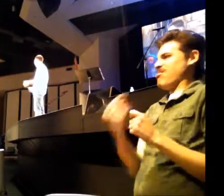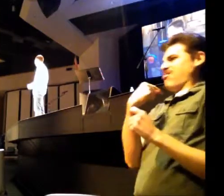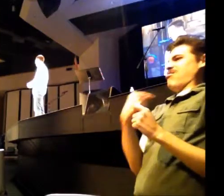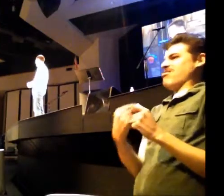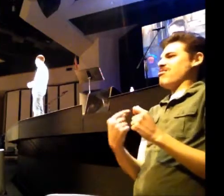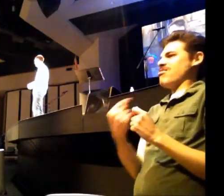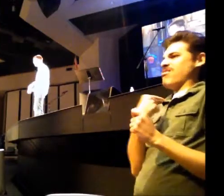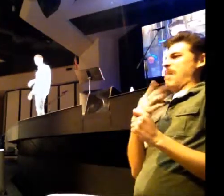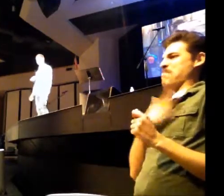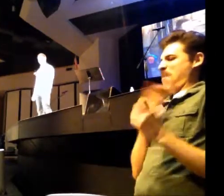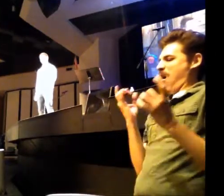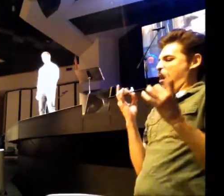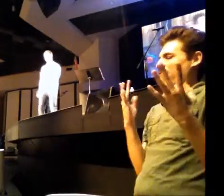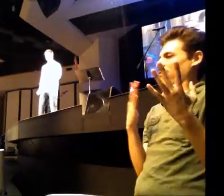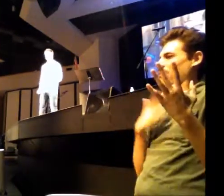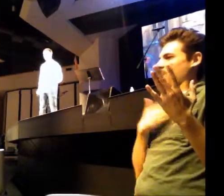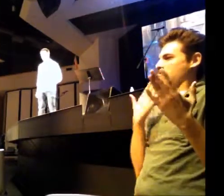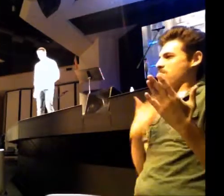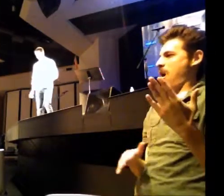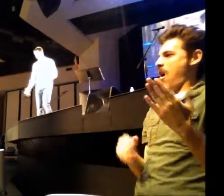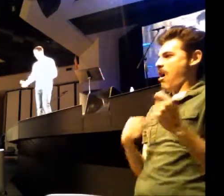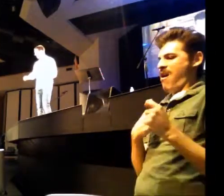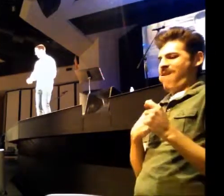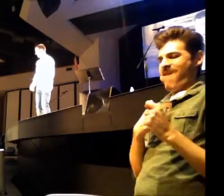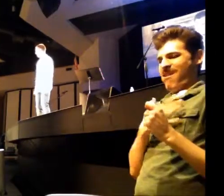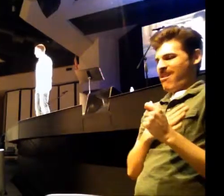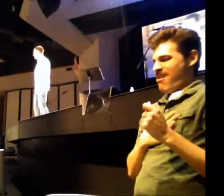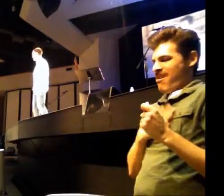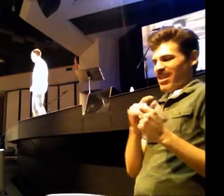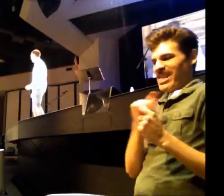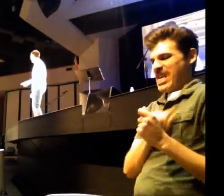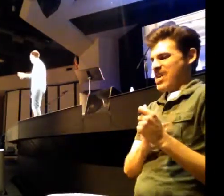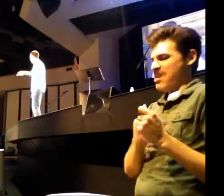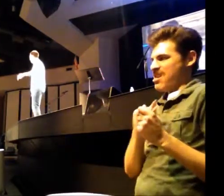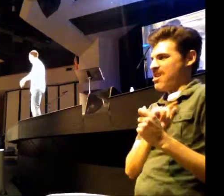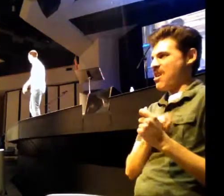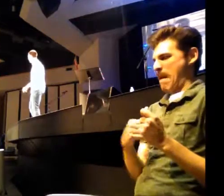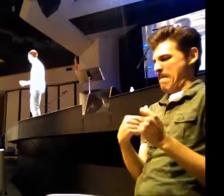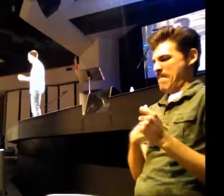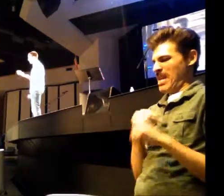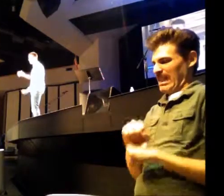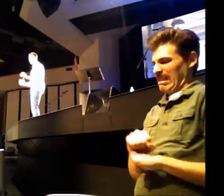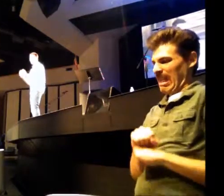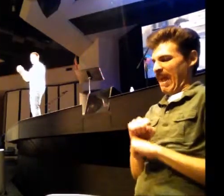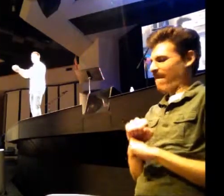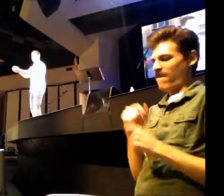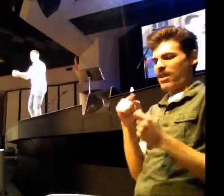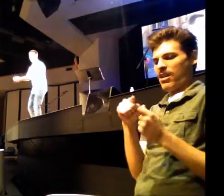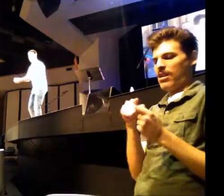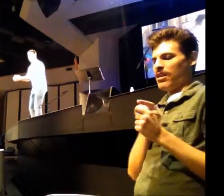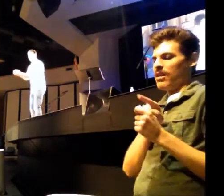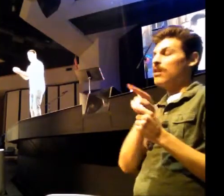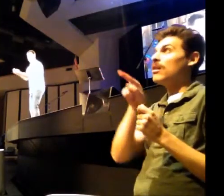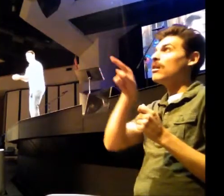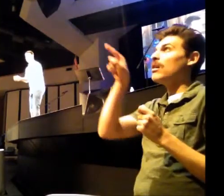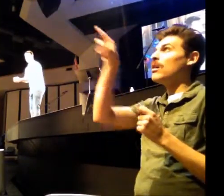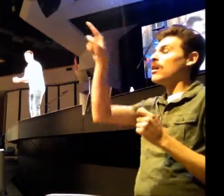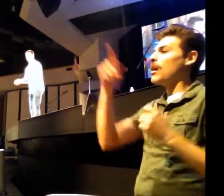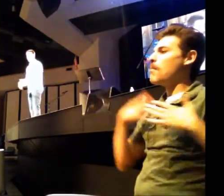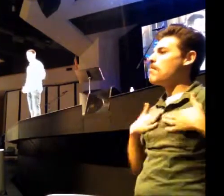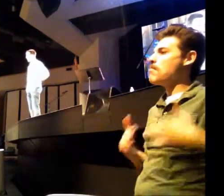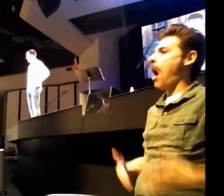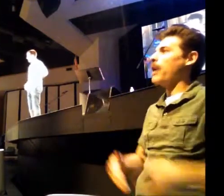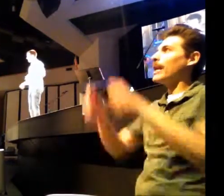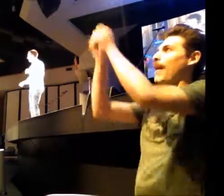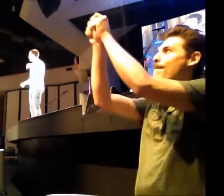about the terrible things I've done. This bread isn't about a hole that I am stuck in. This bread isn't about me being a slave. This bread is about his body broken